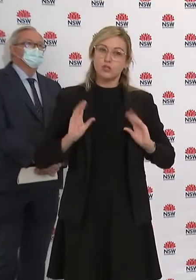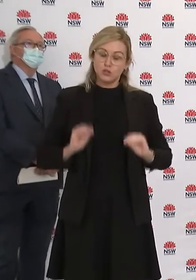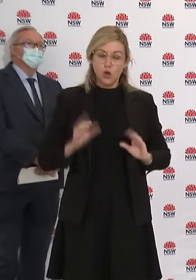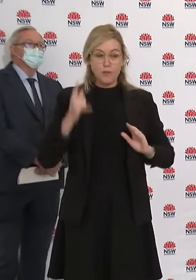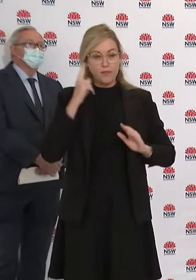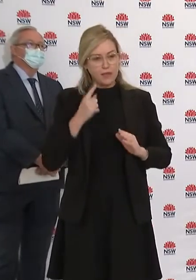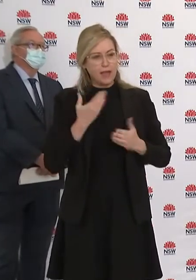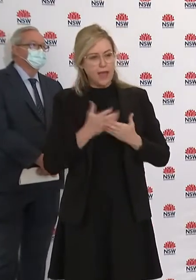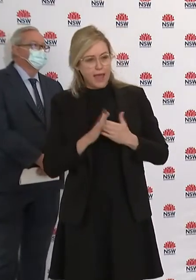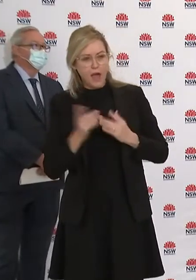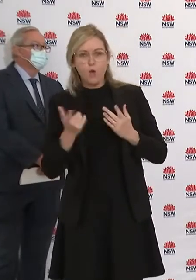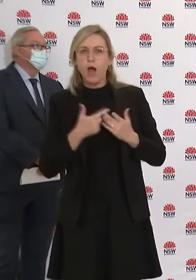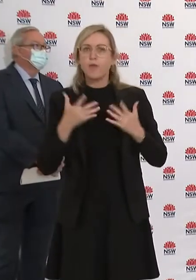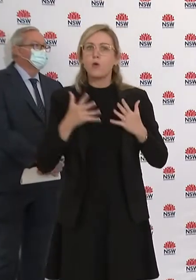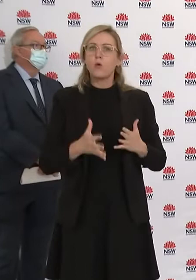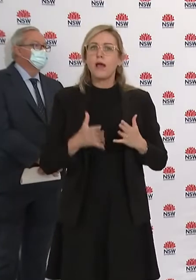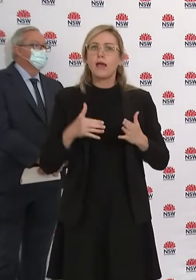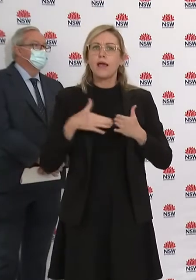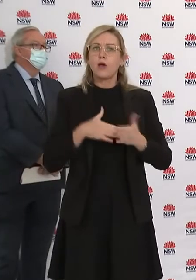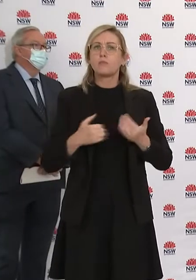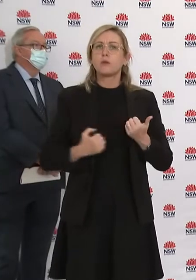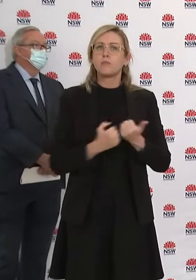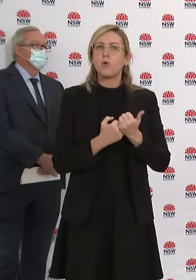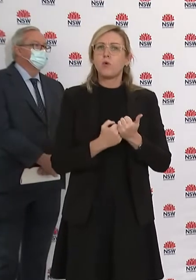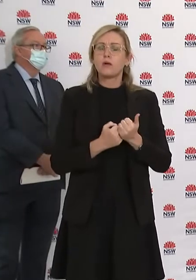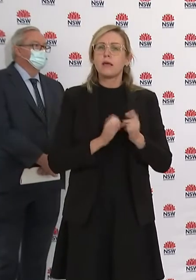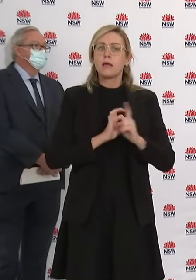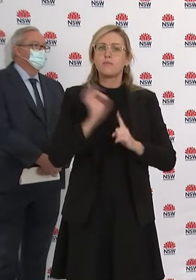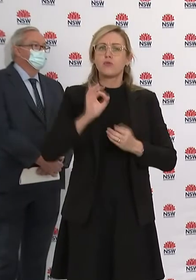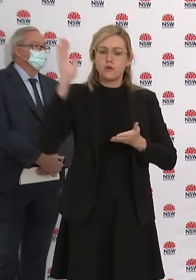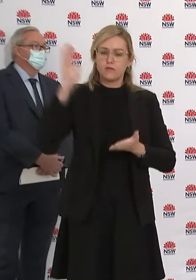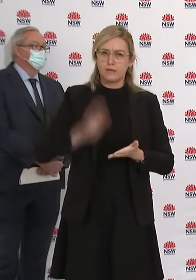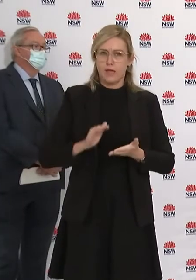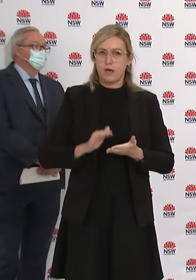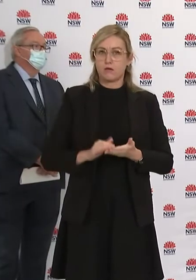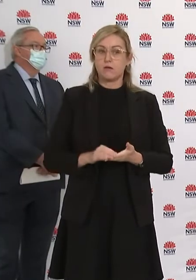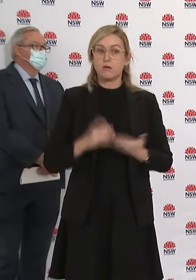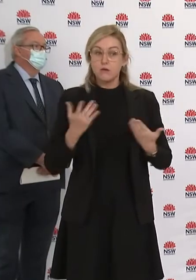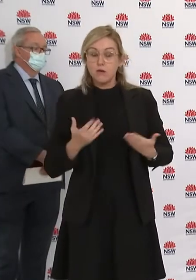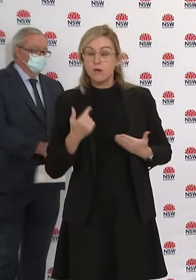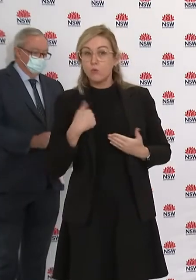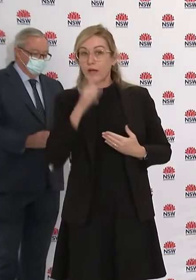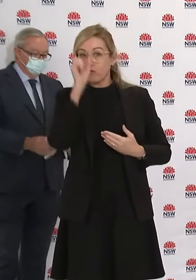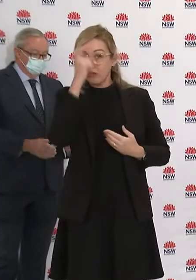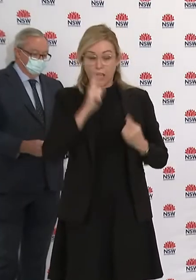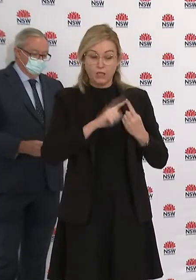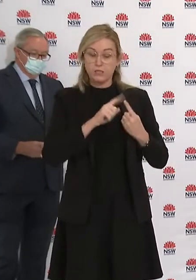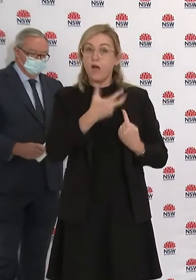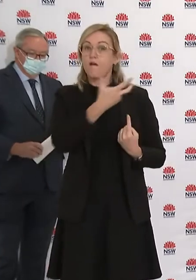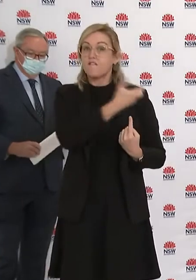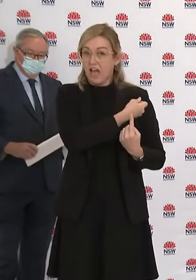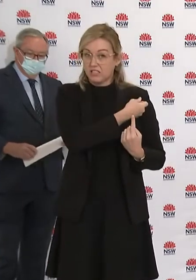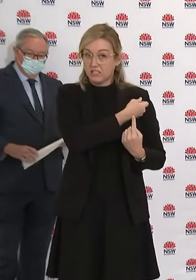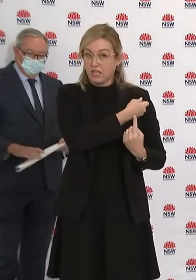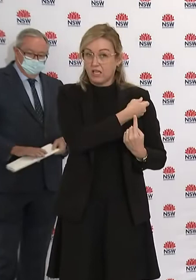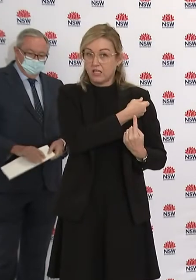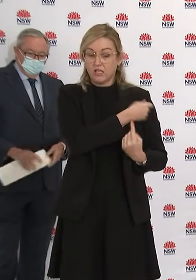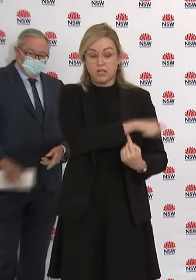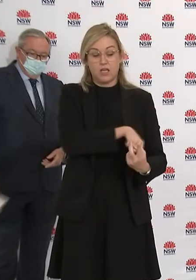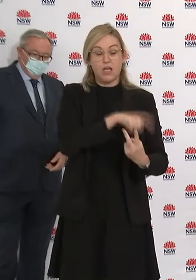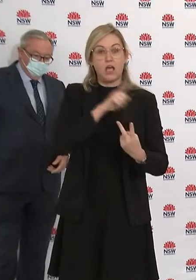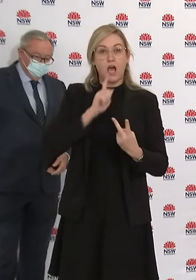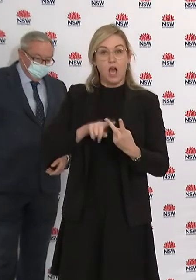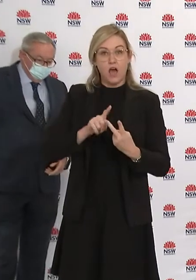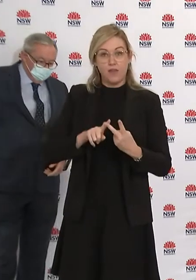of this are vaccine and our vaccine strategy, and the second element is working with communities